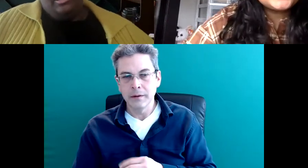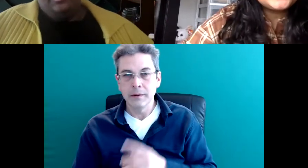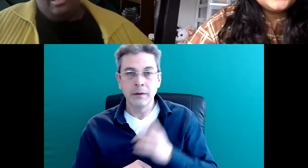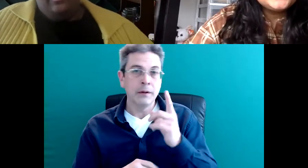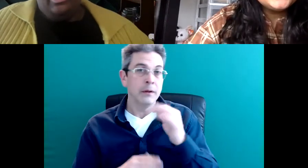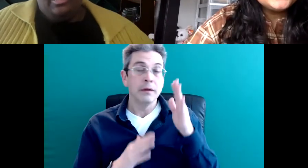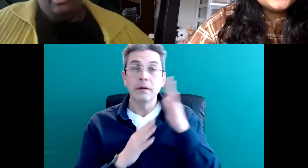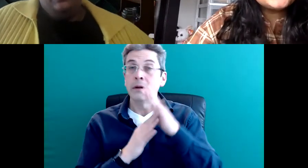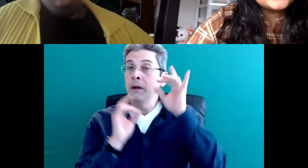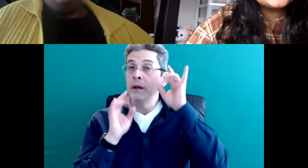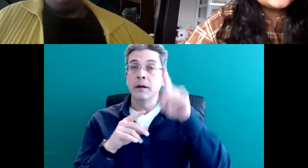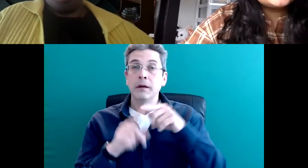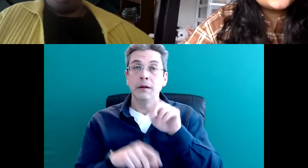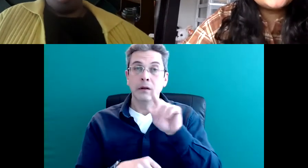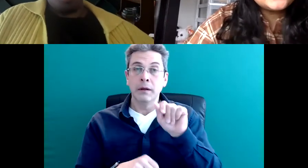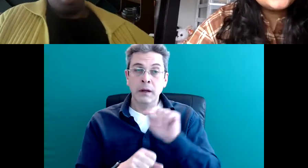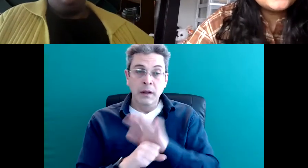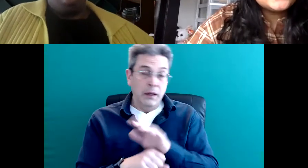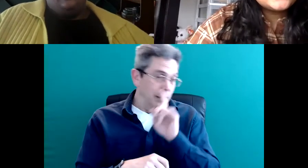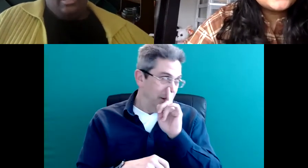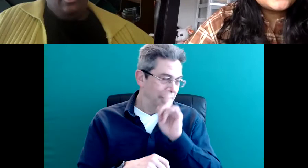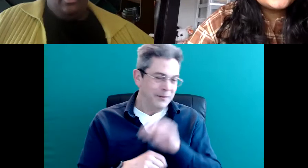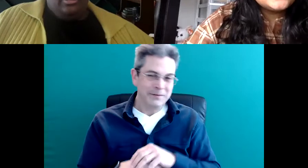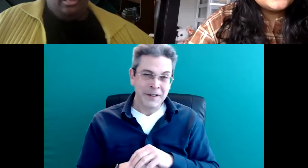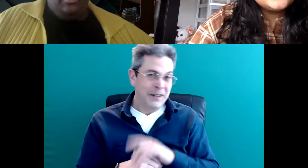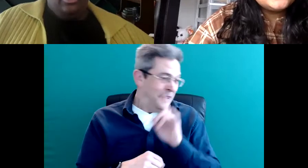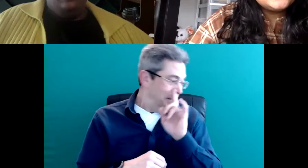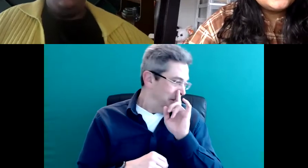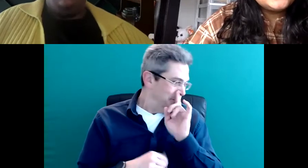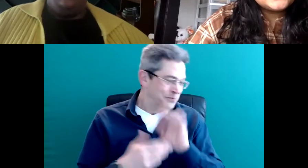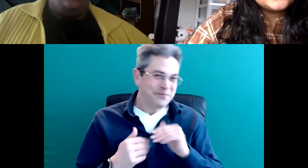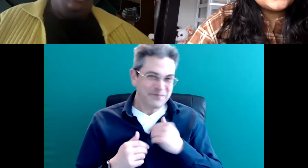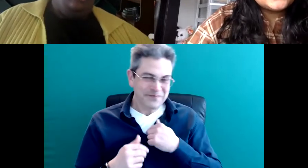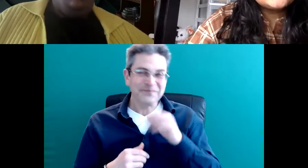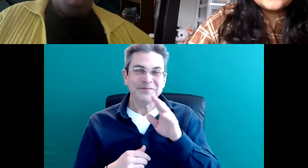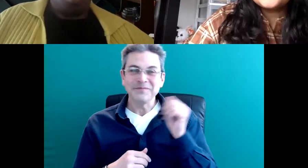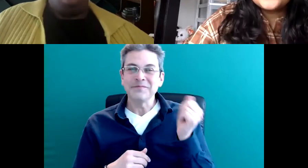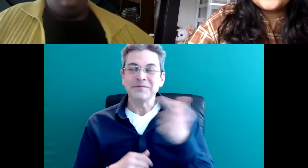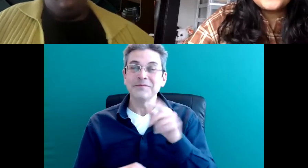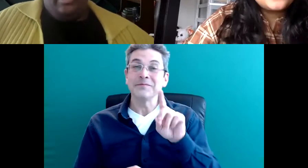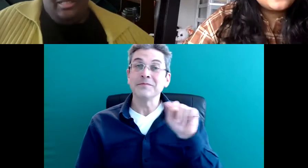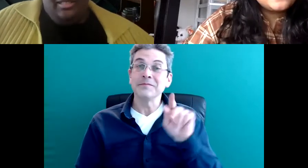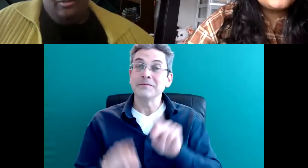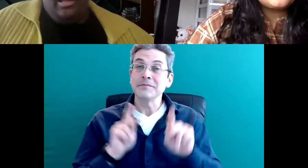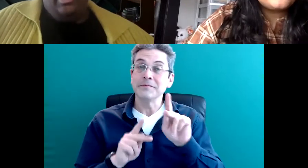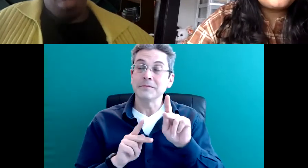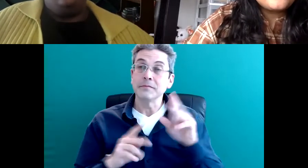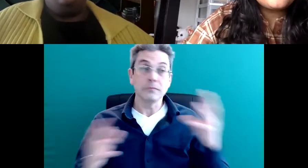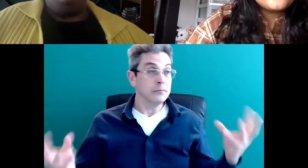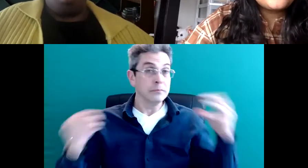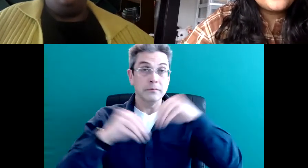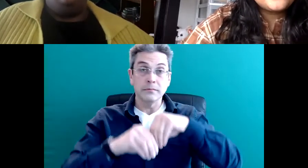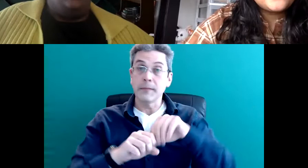about disability advocacy is that every single disabled person comes to disability advocacy for a different reason.